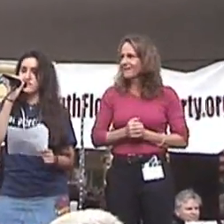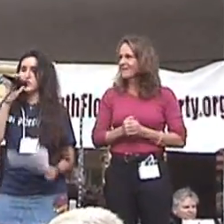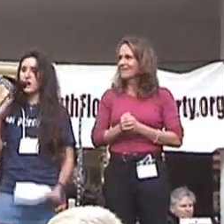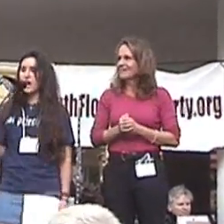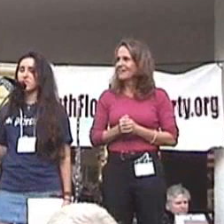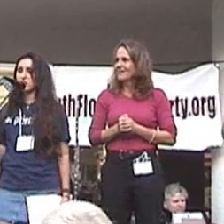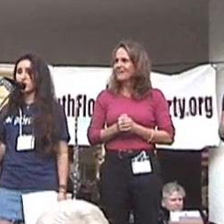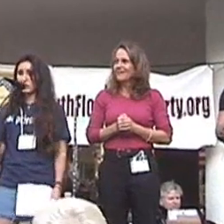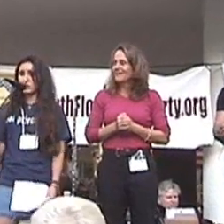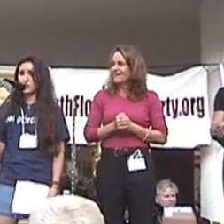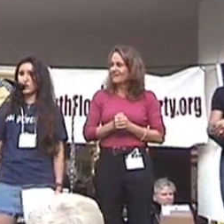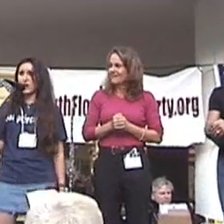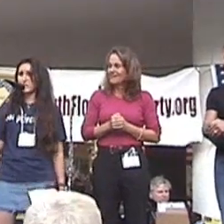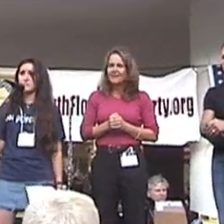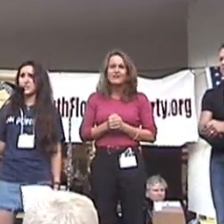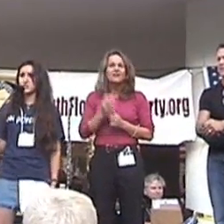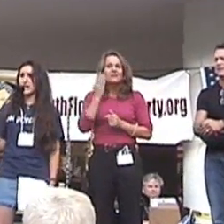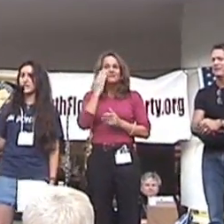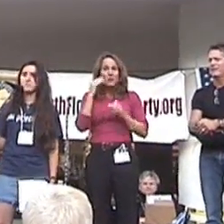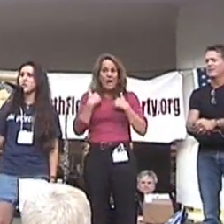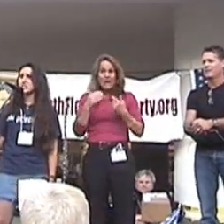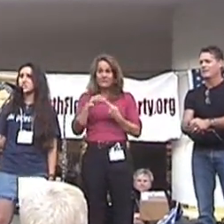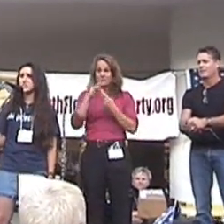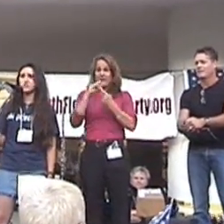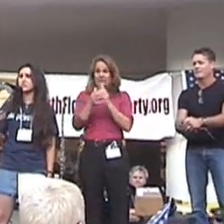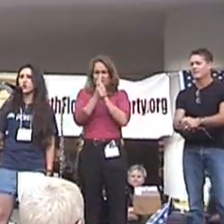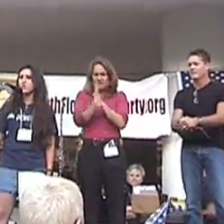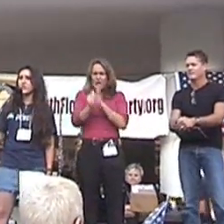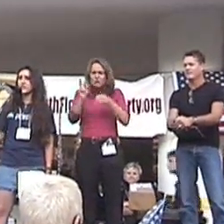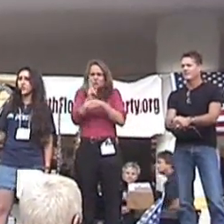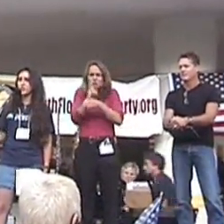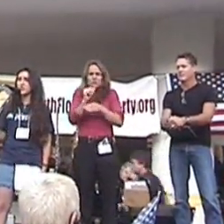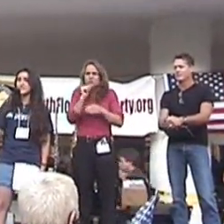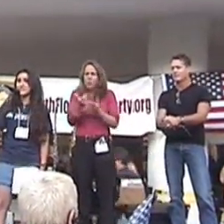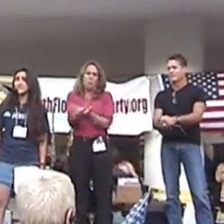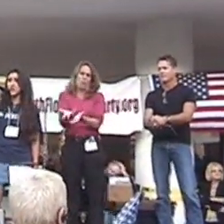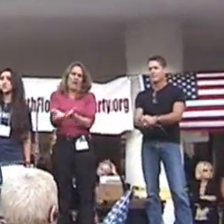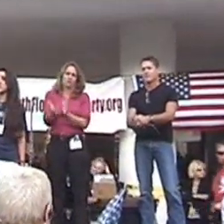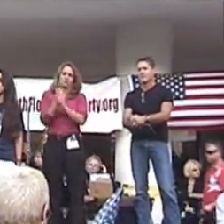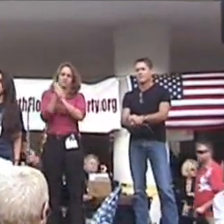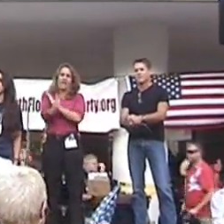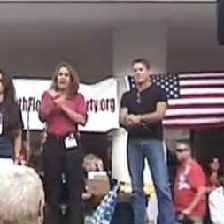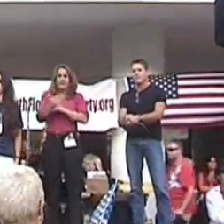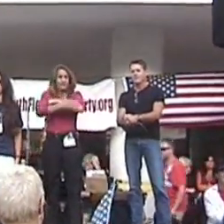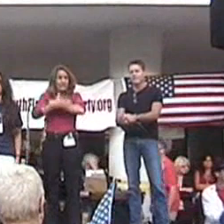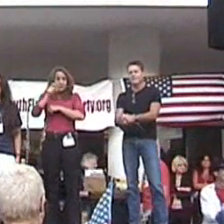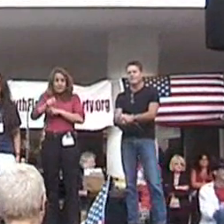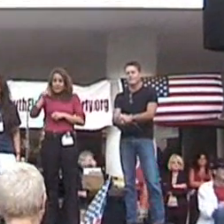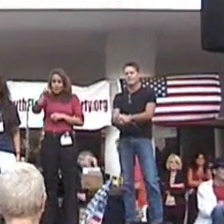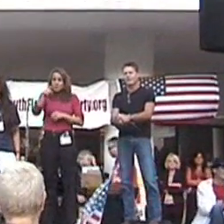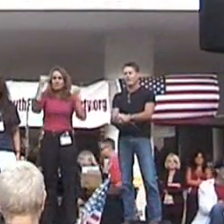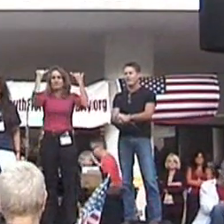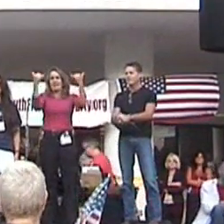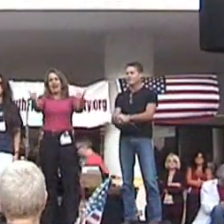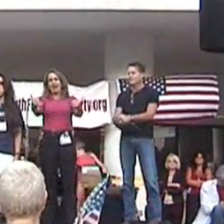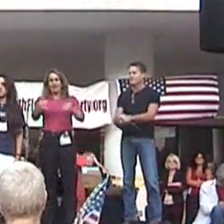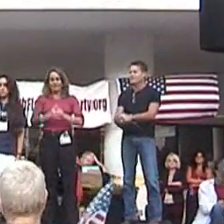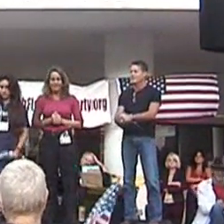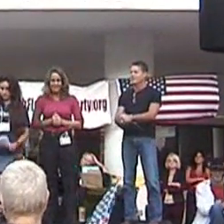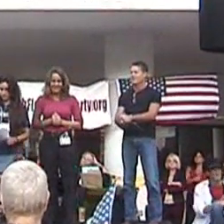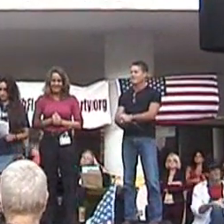If you know you have a special talent, put it to use. Don't let it go to waste. This country needs you now.